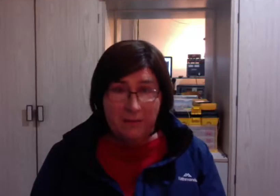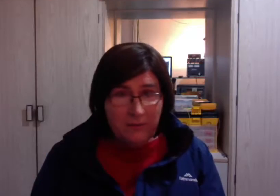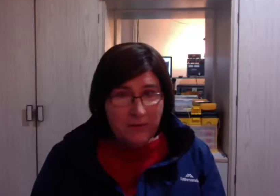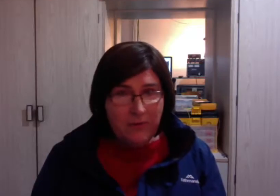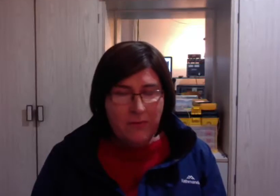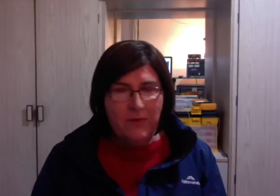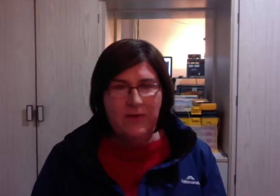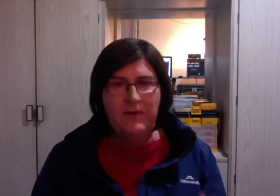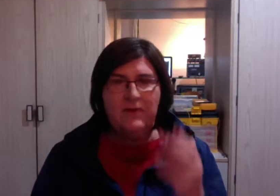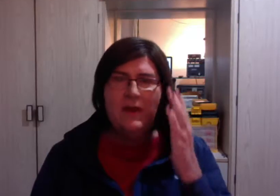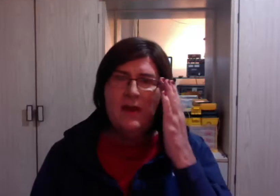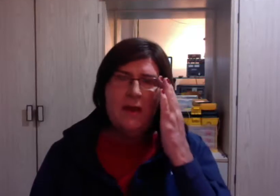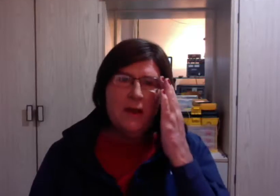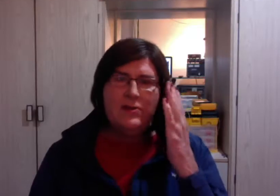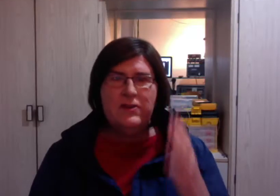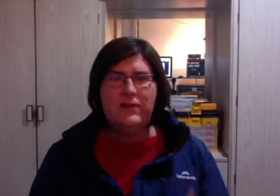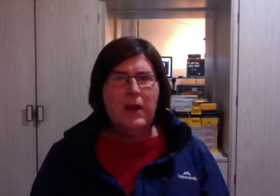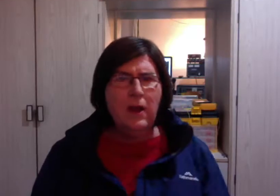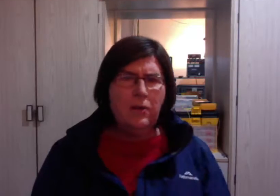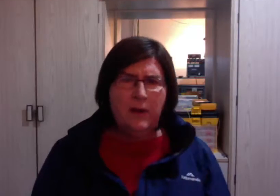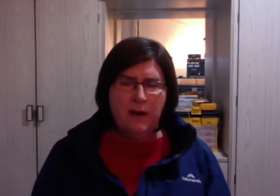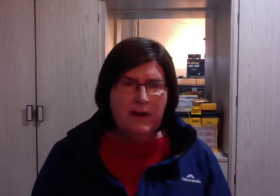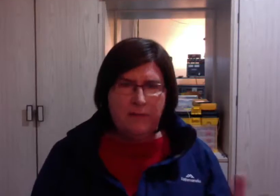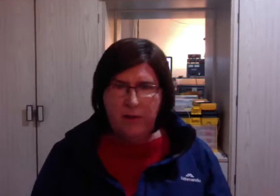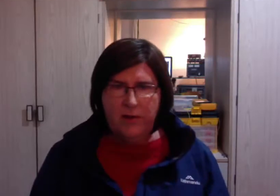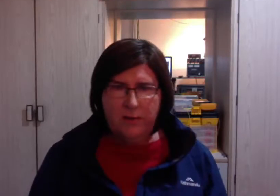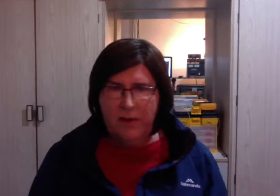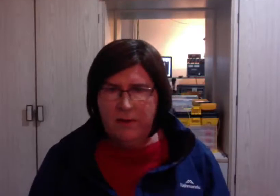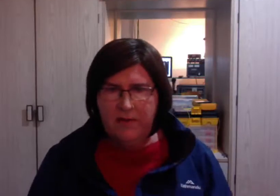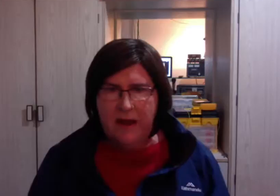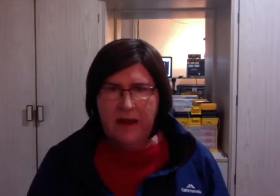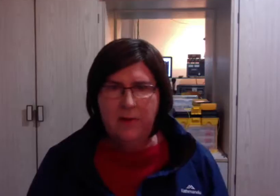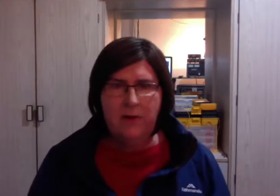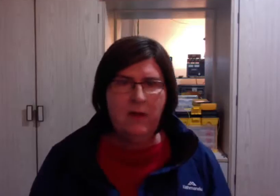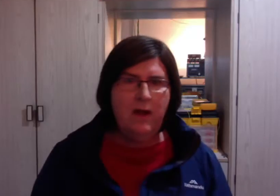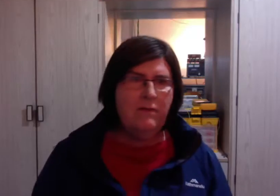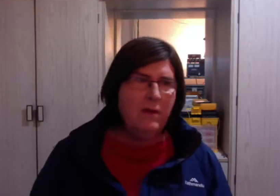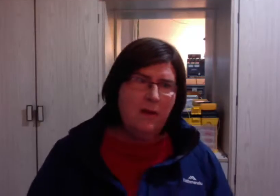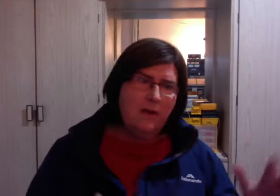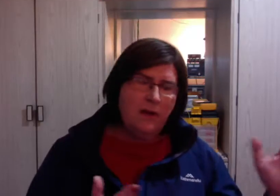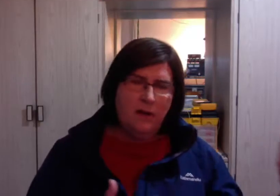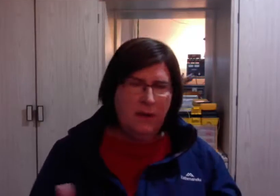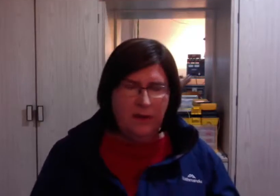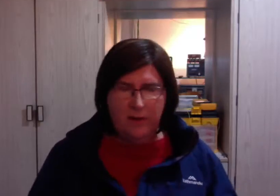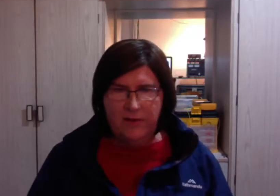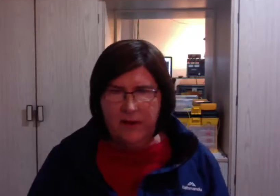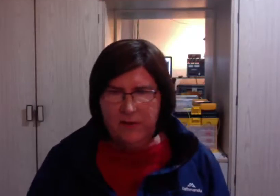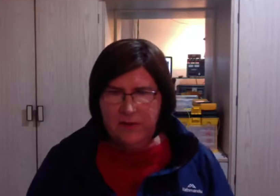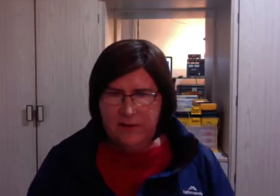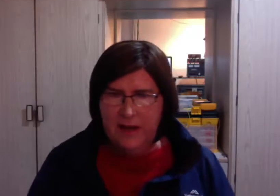River trip, for instance, and you just say, oh, look, we're going to leave Birdsville on this day and we're going to arrive, you know, XYZ on this day,